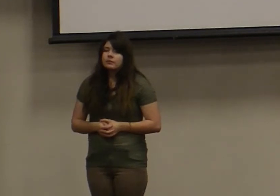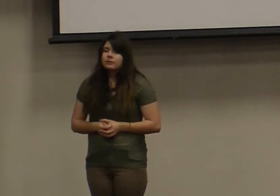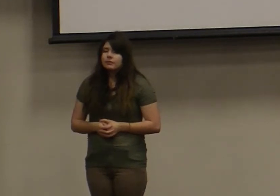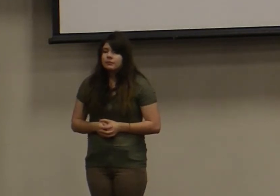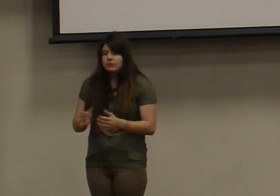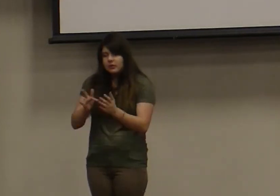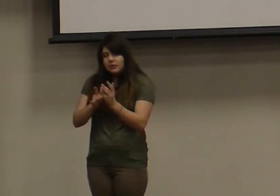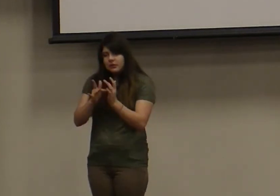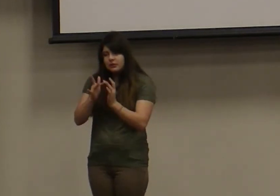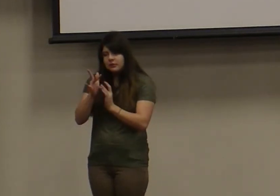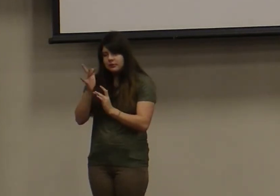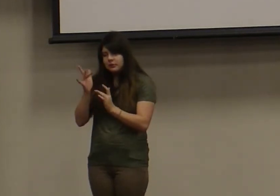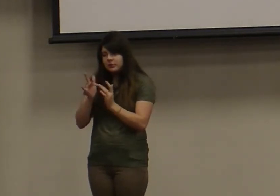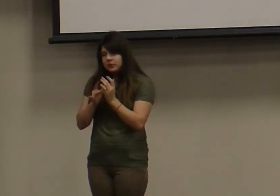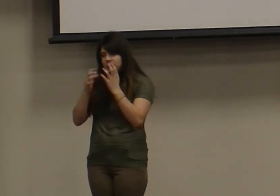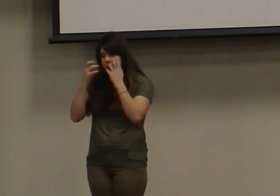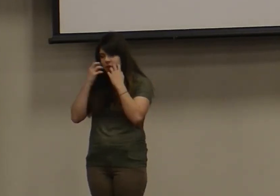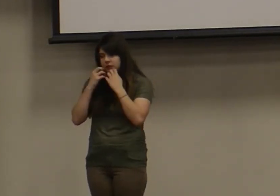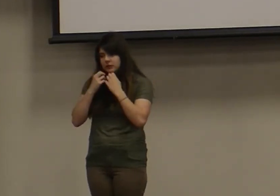Does Jesus care?